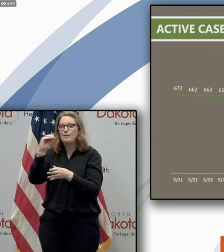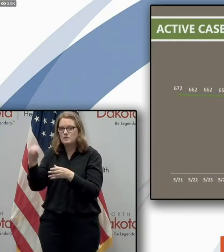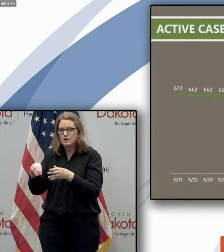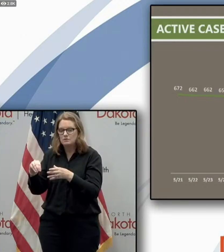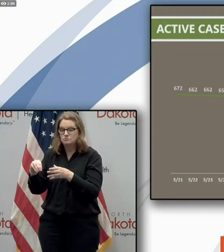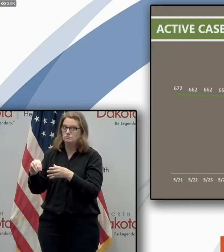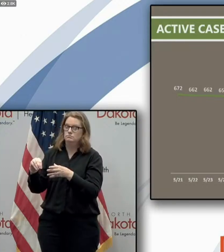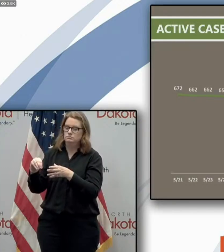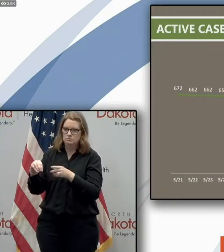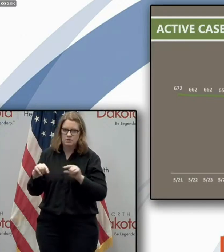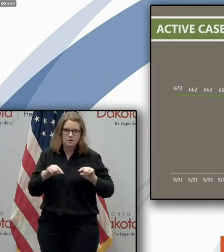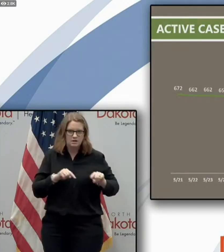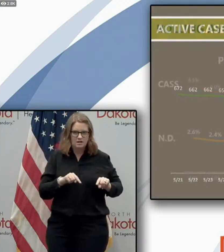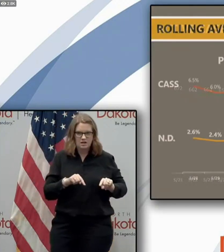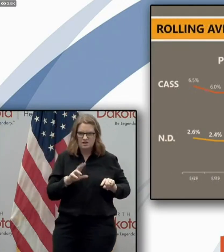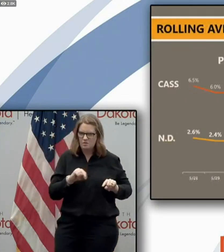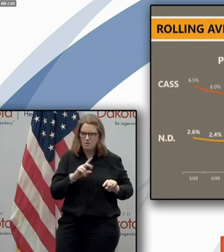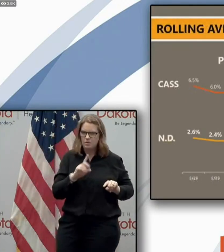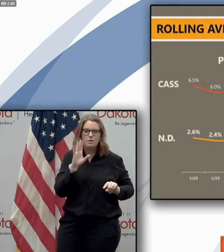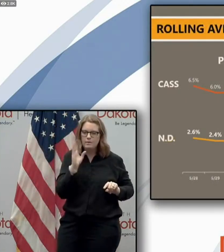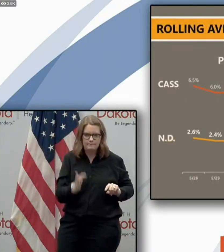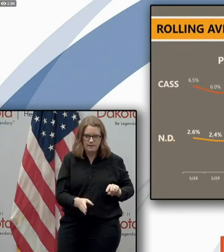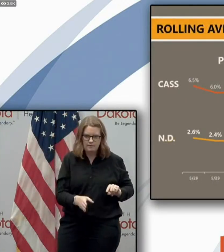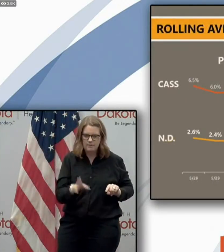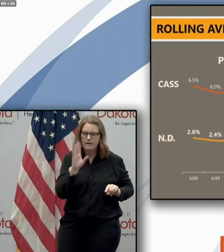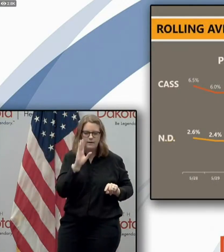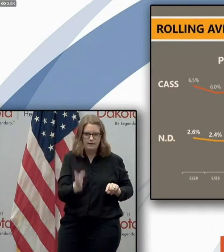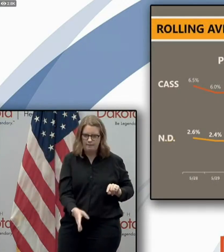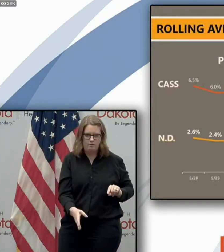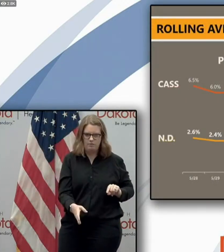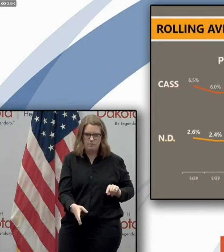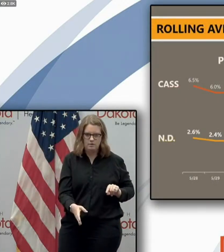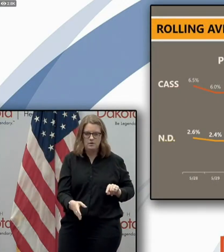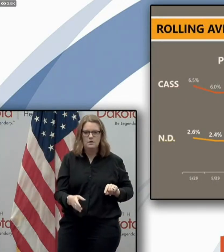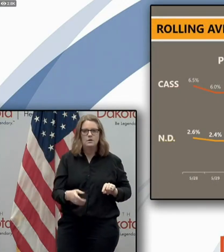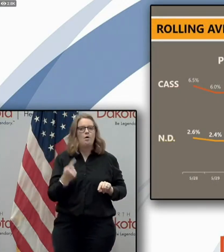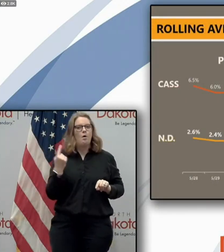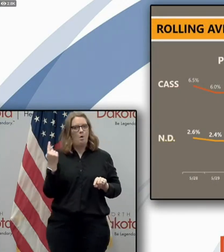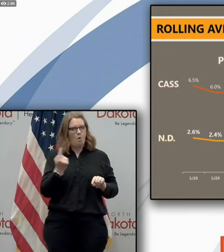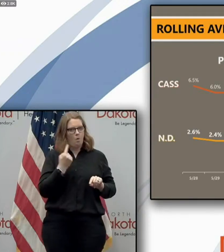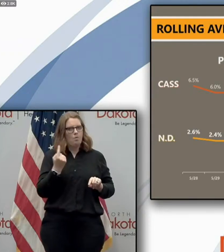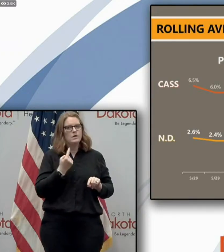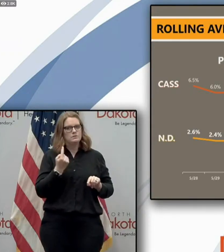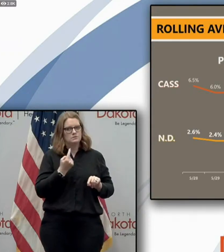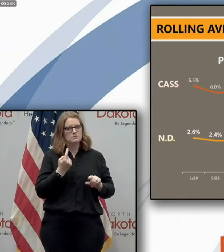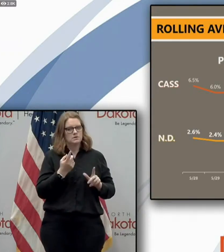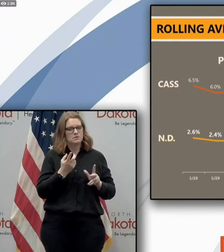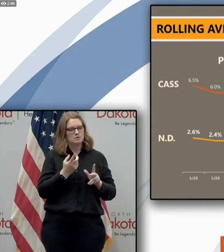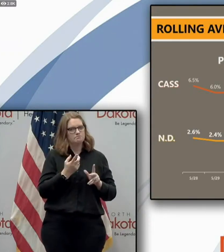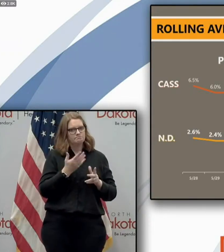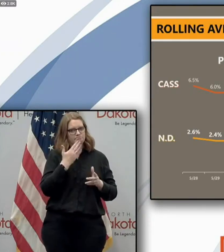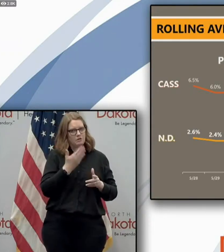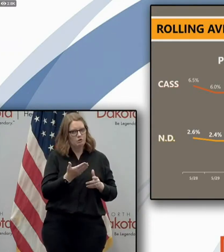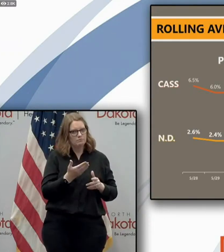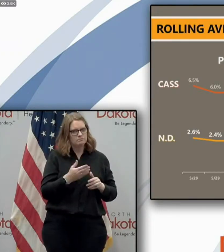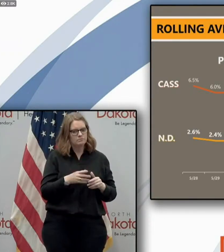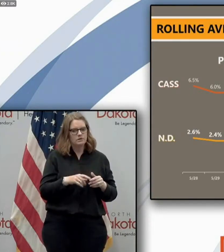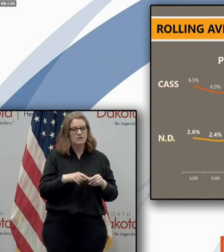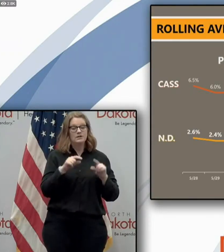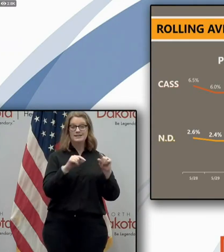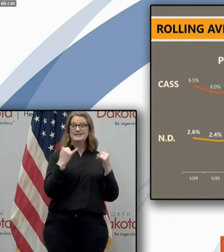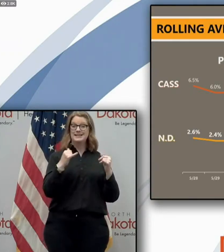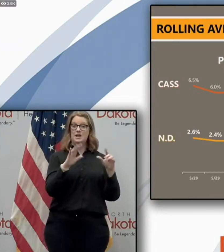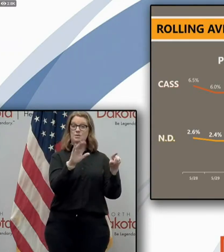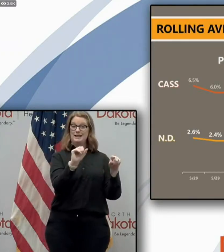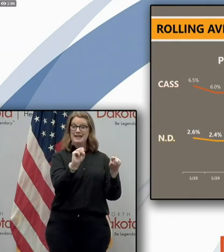we were never in that kind of position, but we were always in good shape, and now we're in better shape. Cass County, where